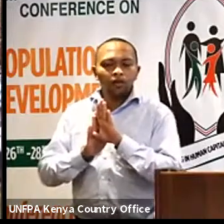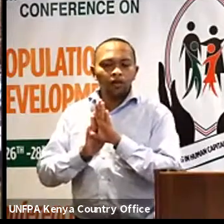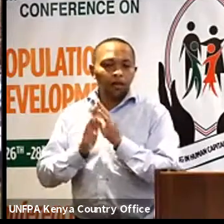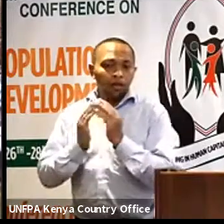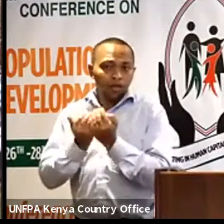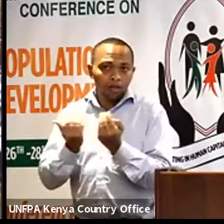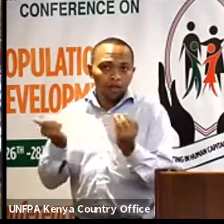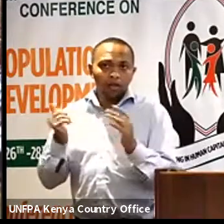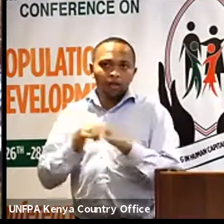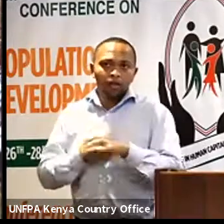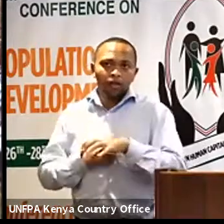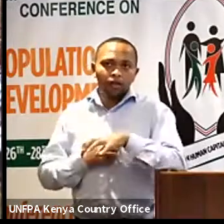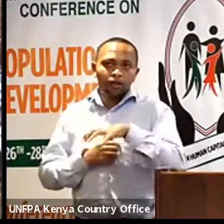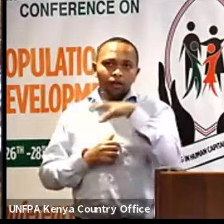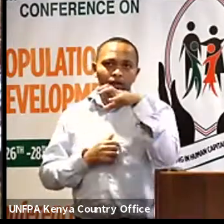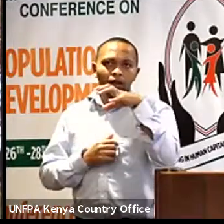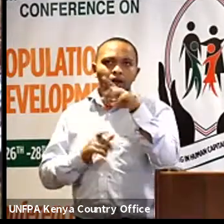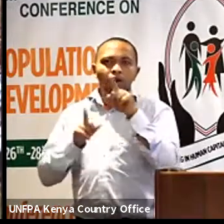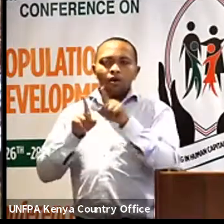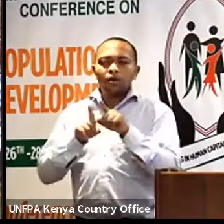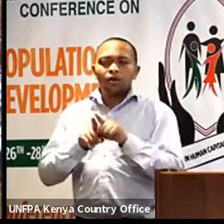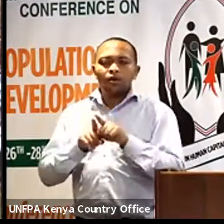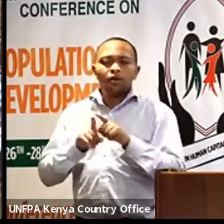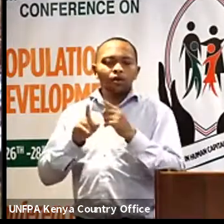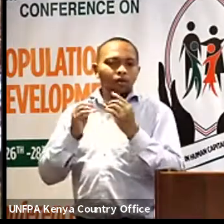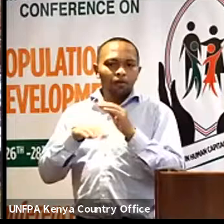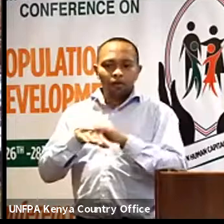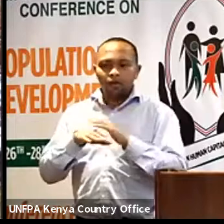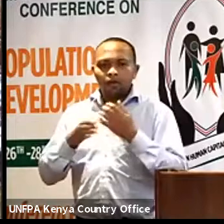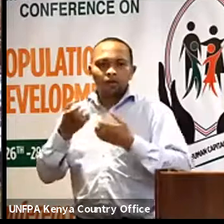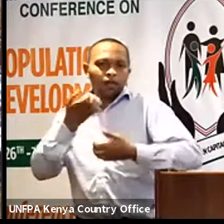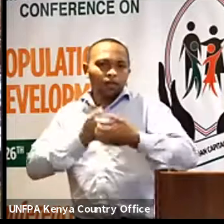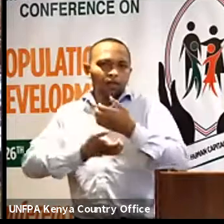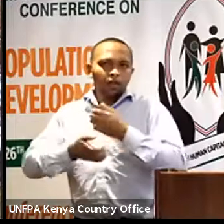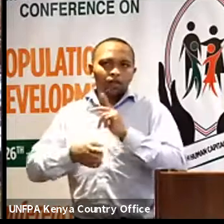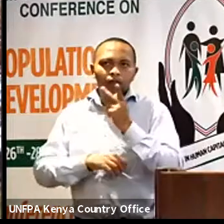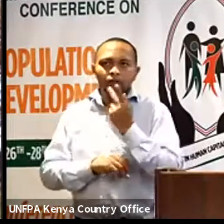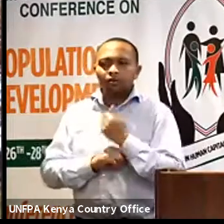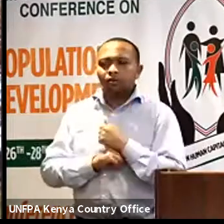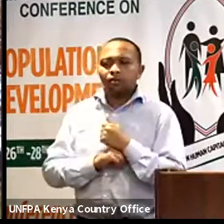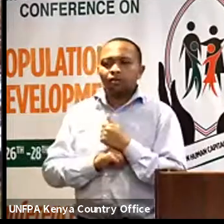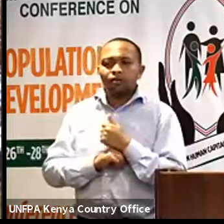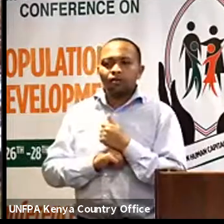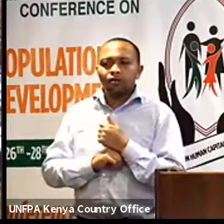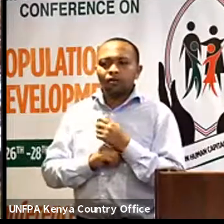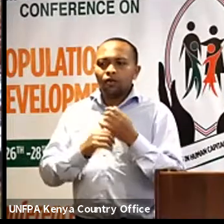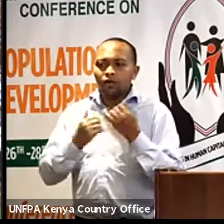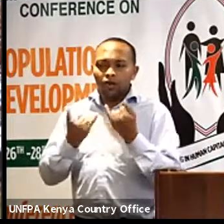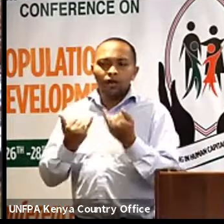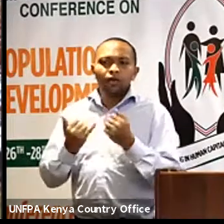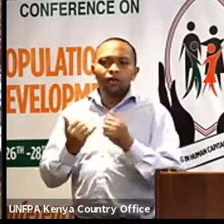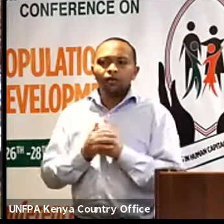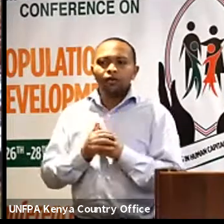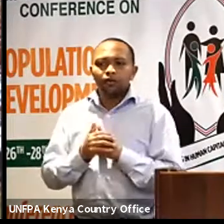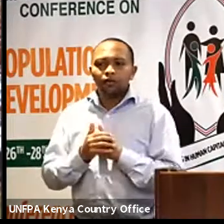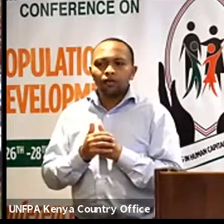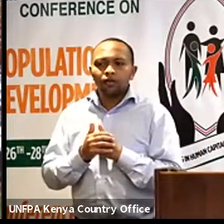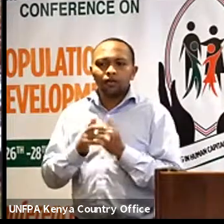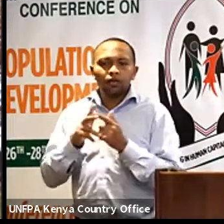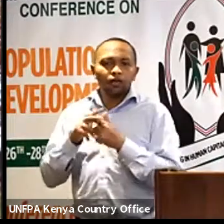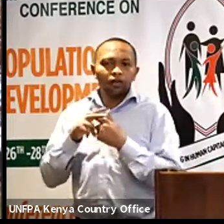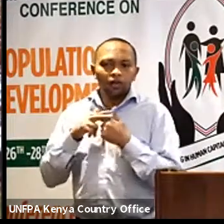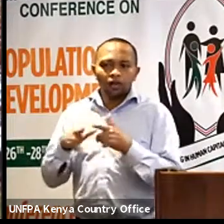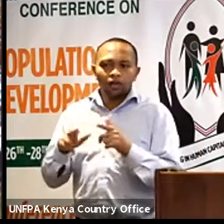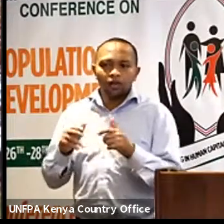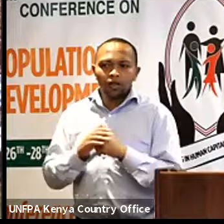and better for the country's economy. With that, I think we'll go ahead and start our presentation, and I'll